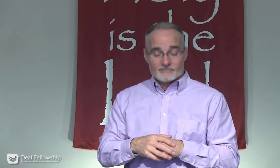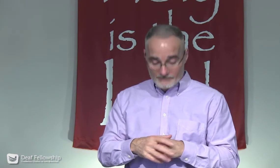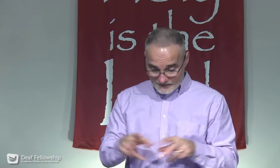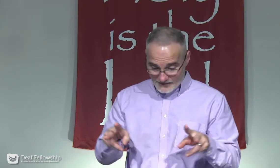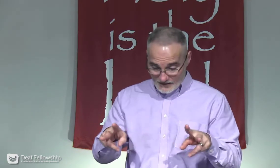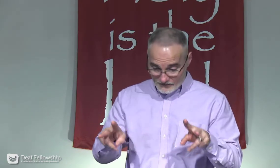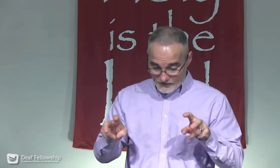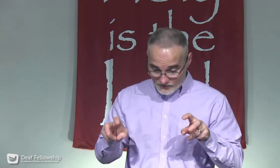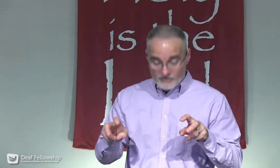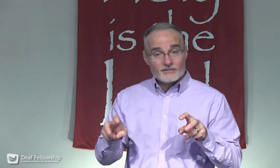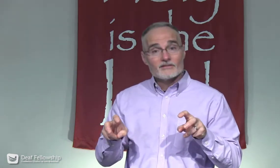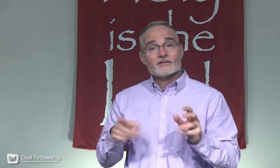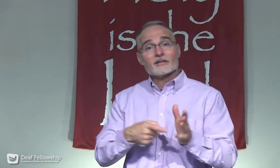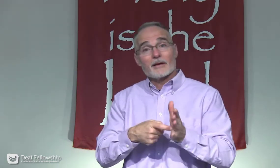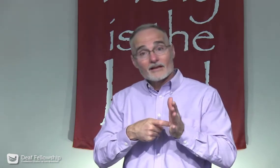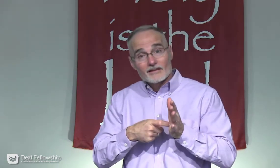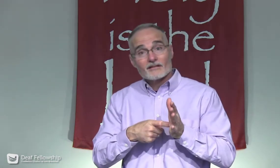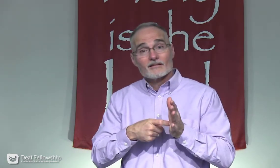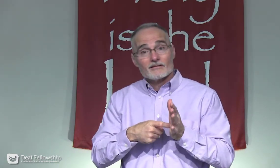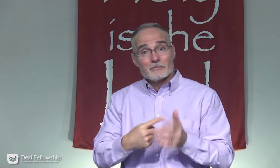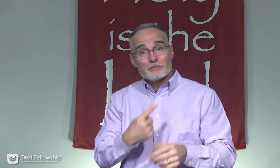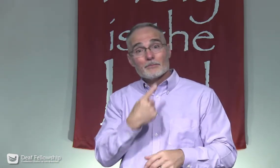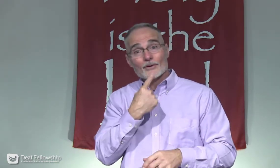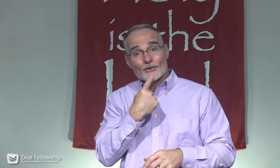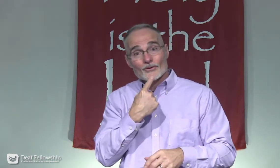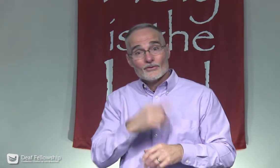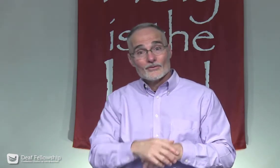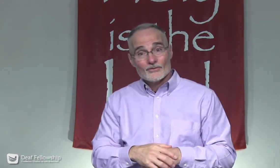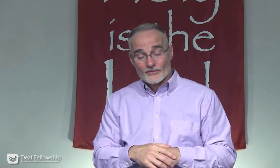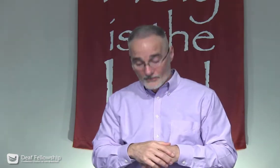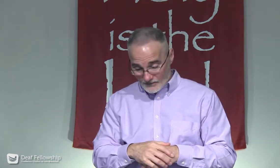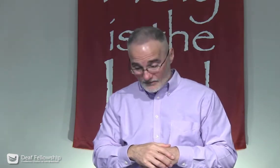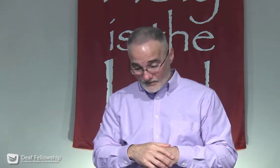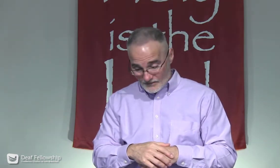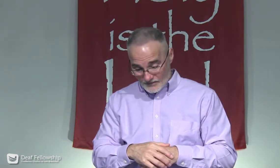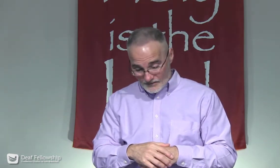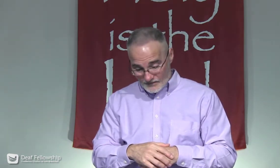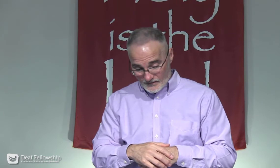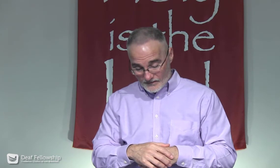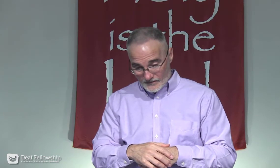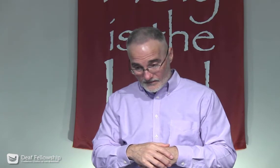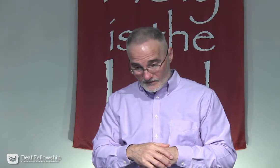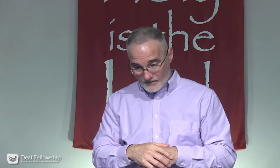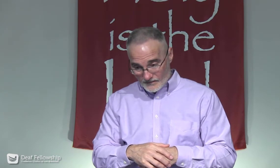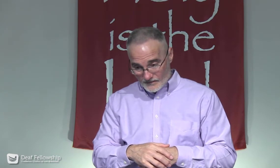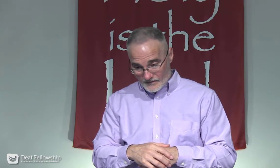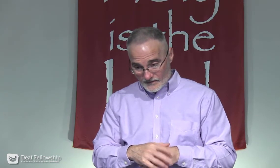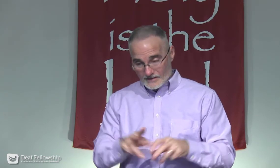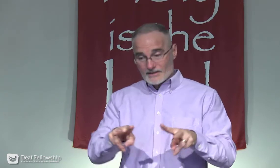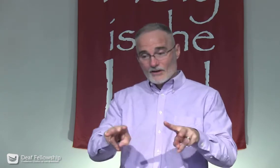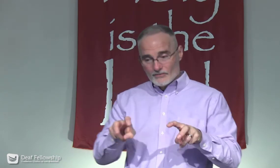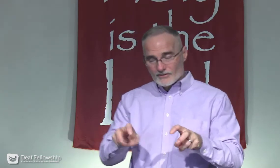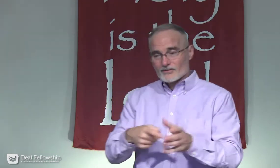And his response is selfish, demanding, bitter.